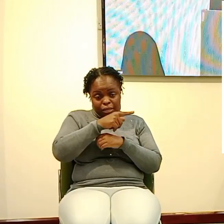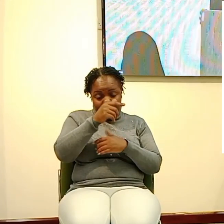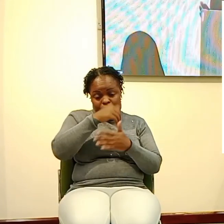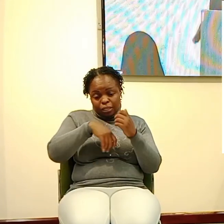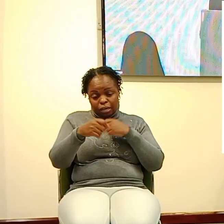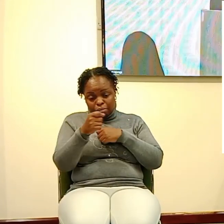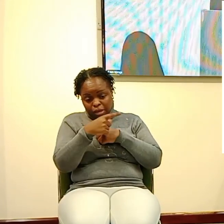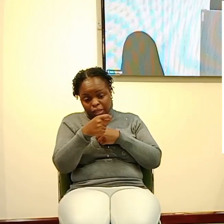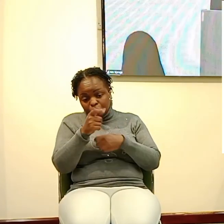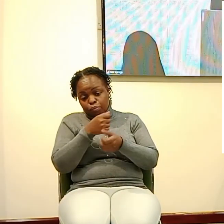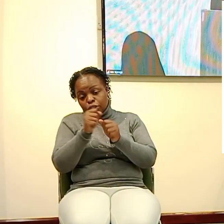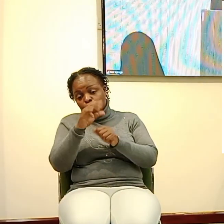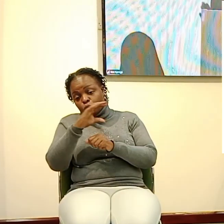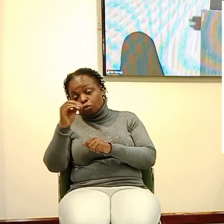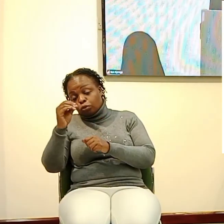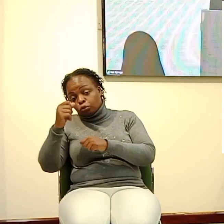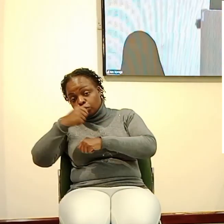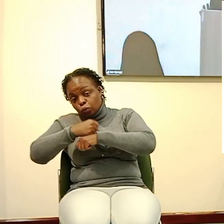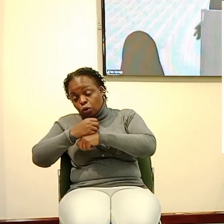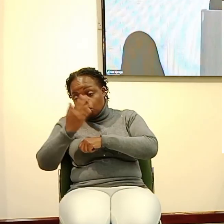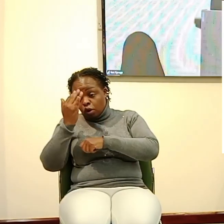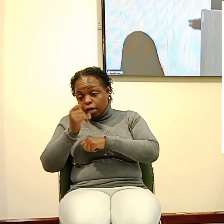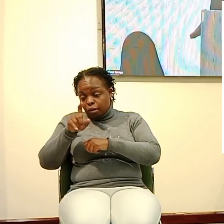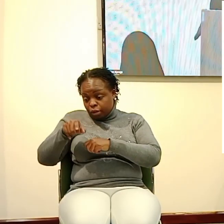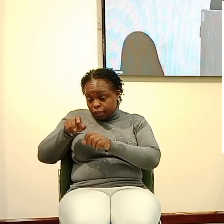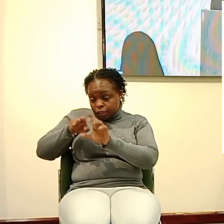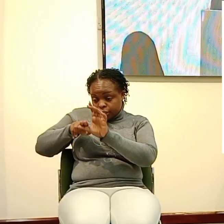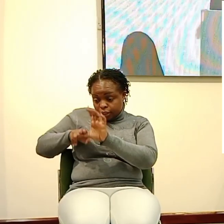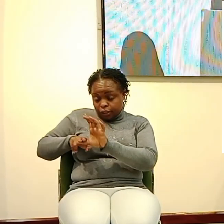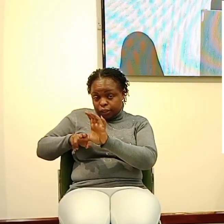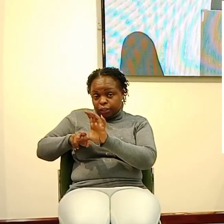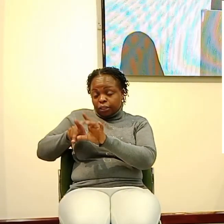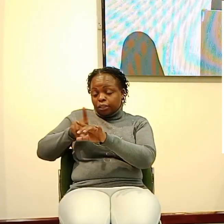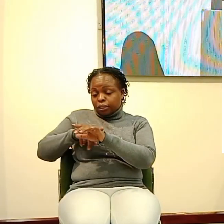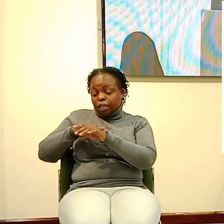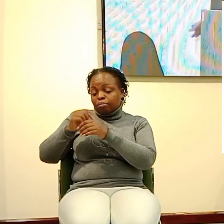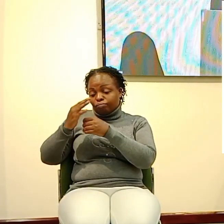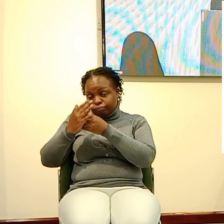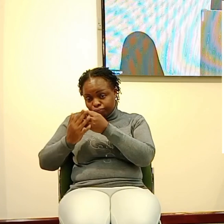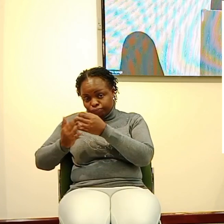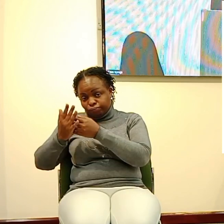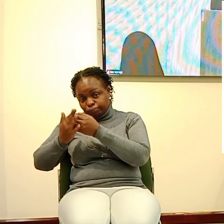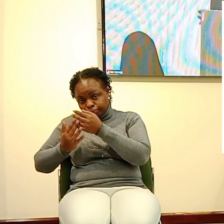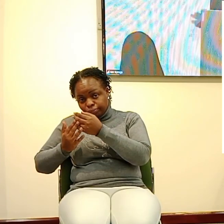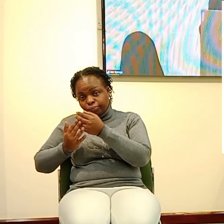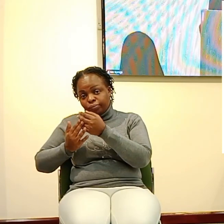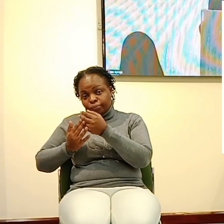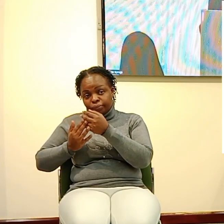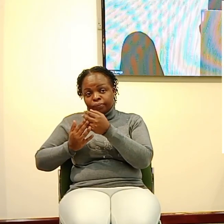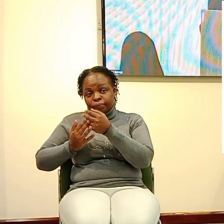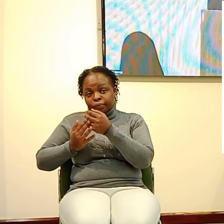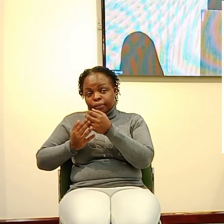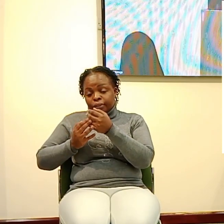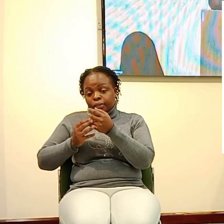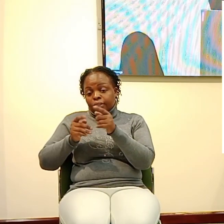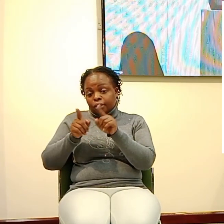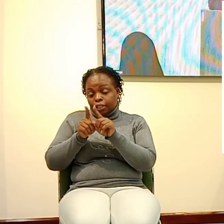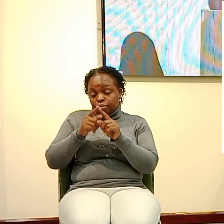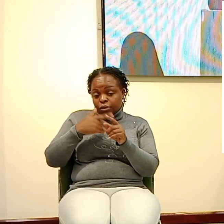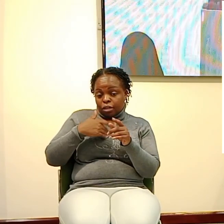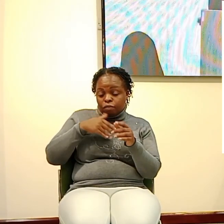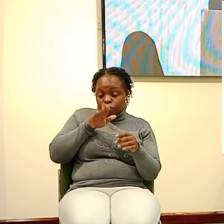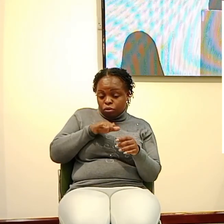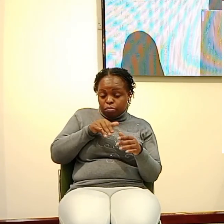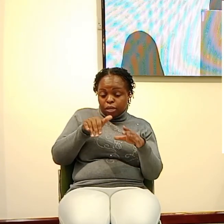month, can't go to school because she has to sit while she menstruates. So we have women members